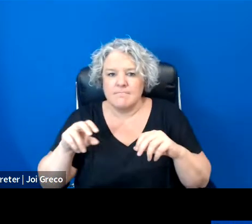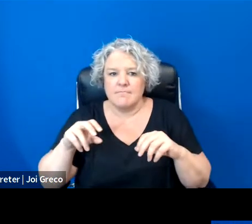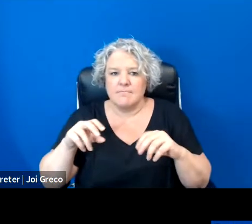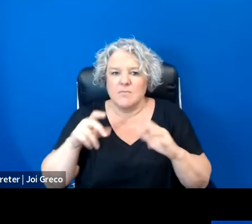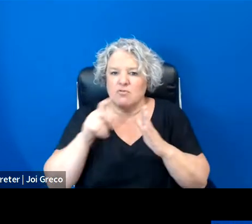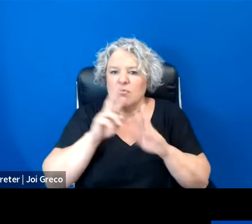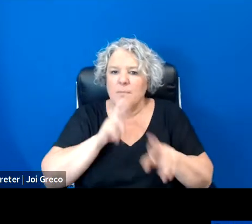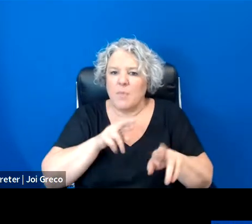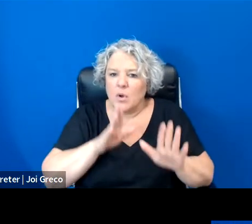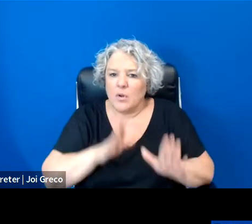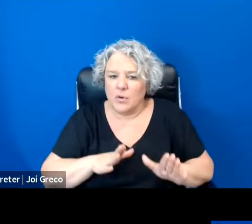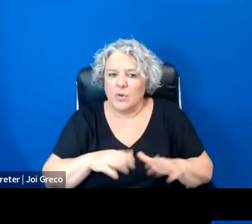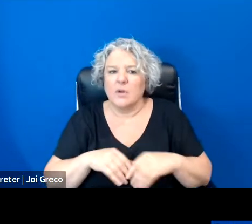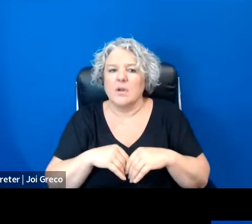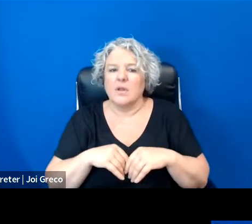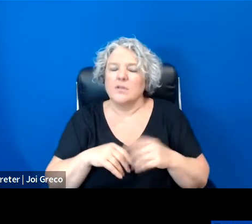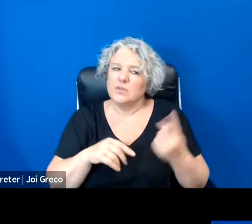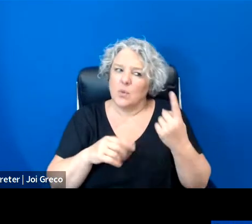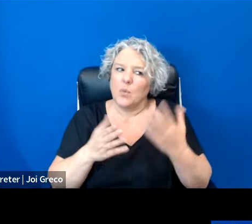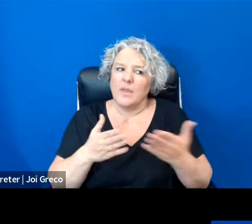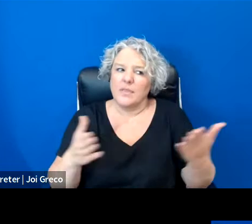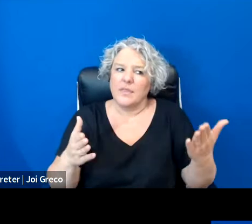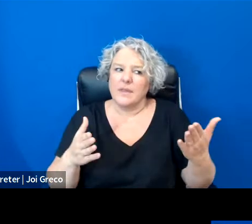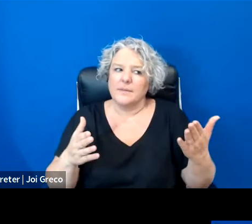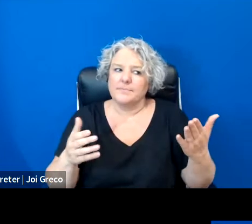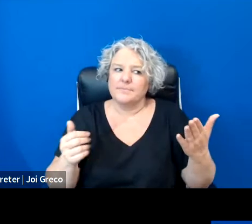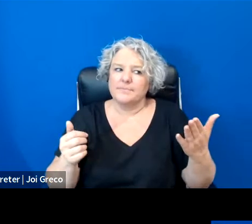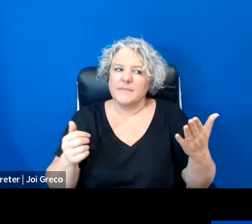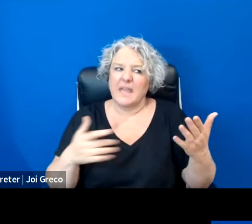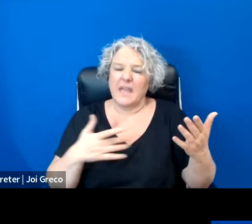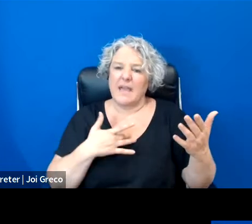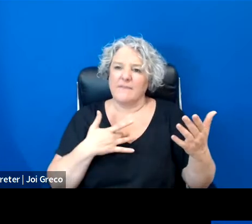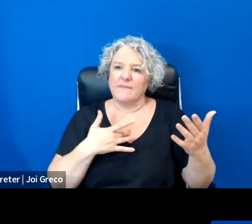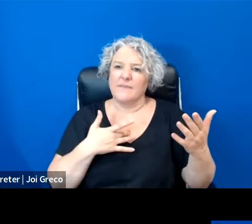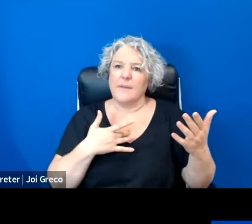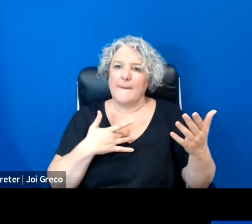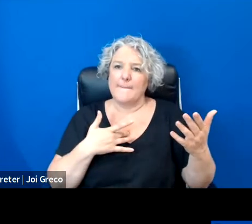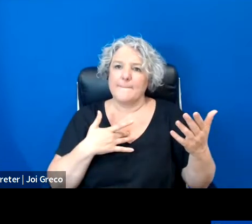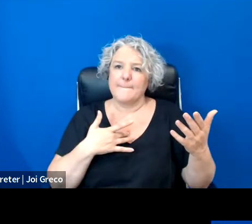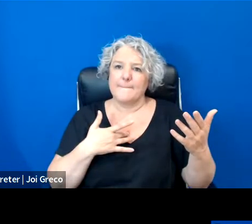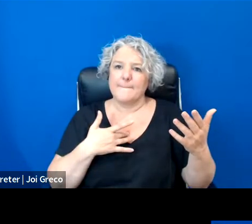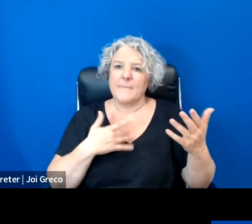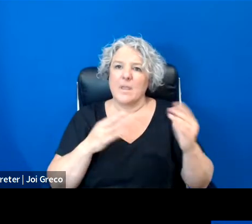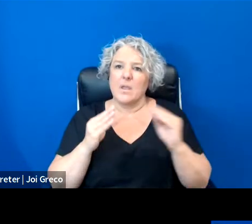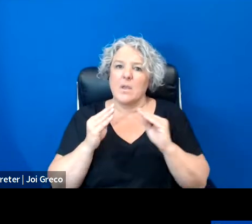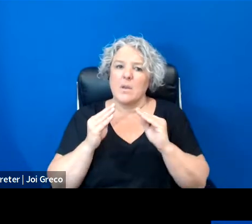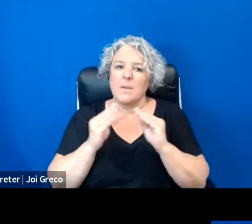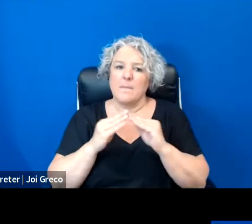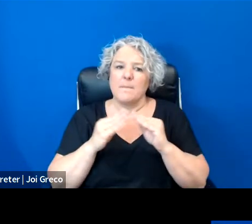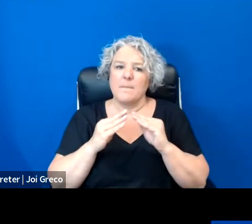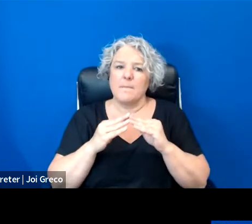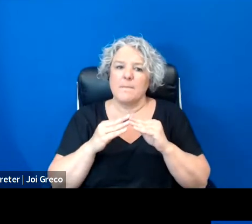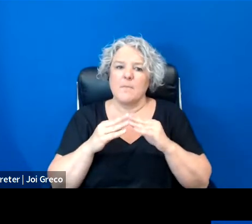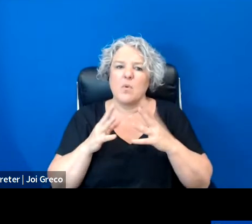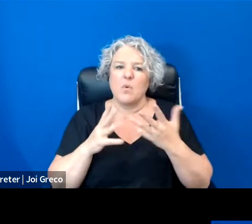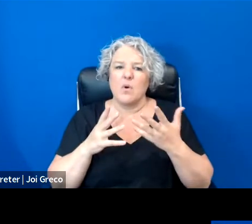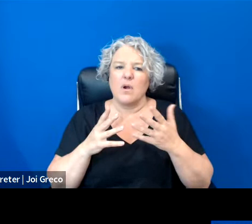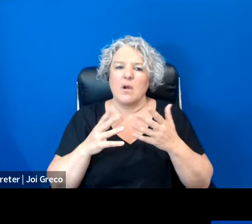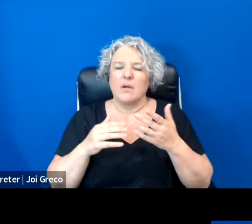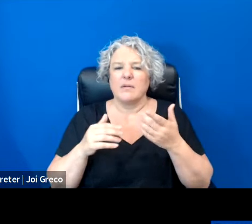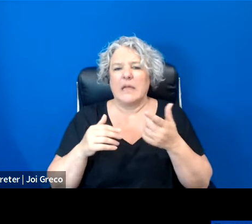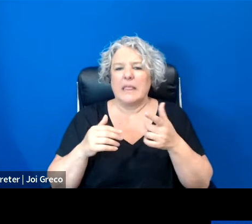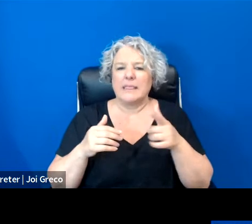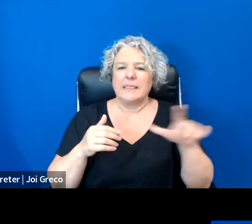this is one of the things that. That I think some more left-oriented